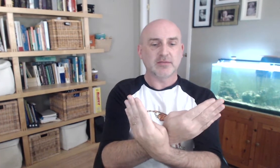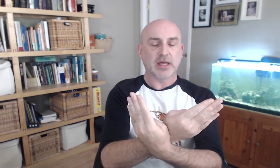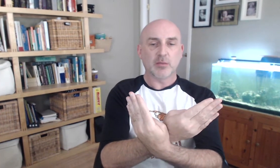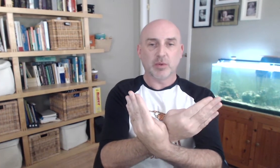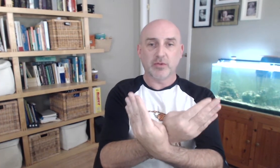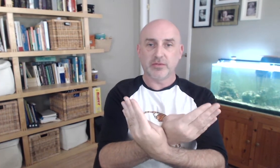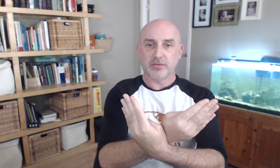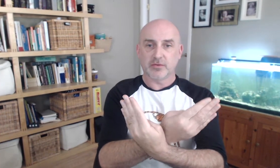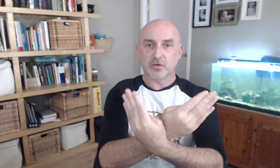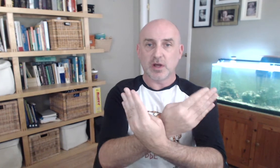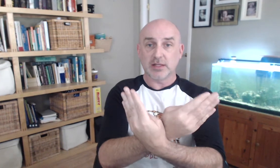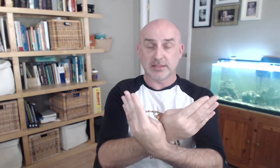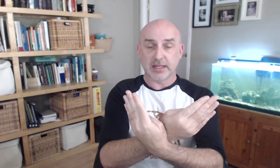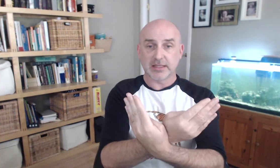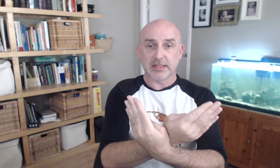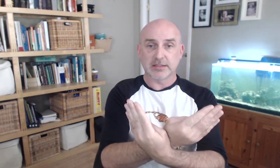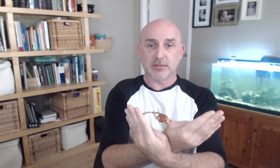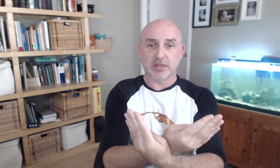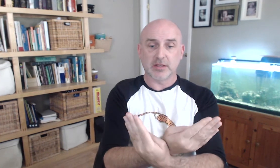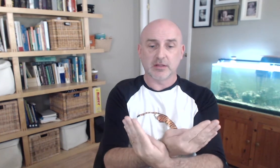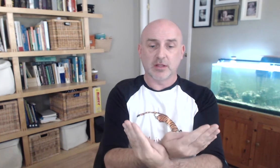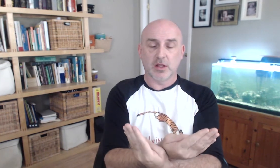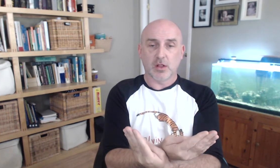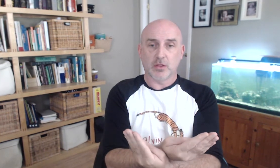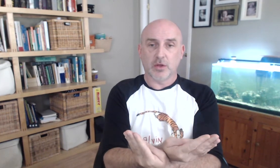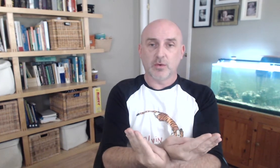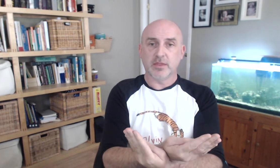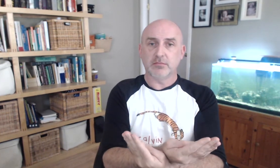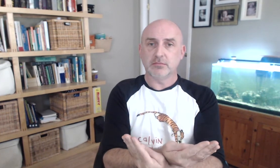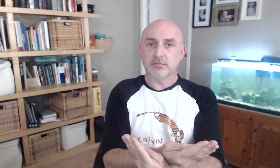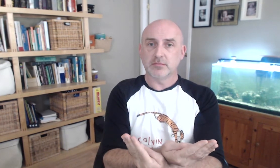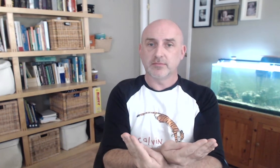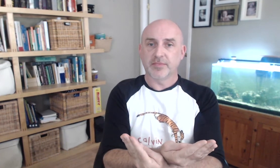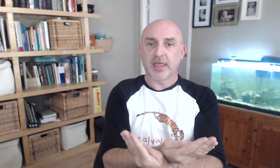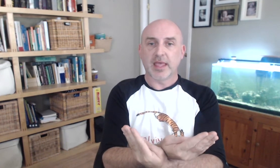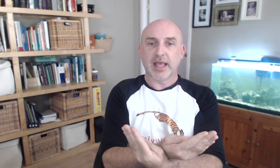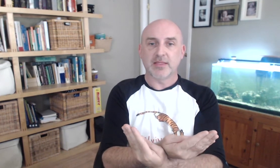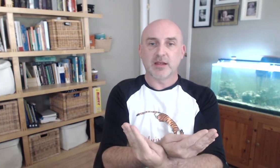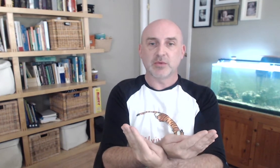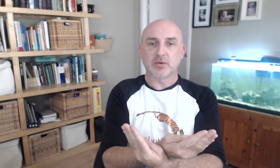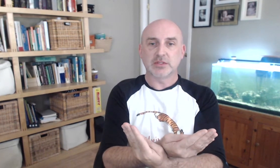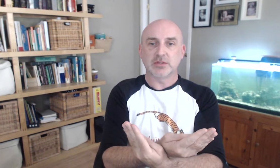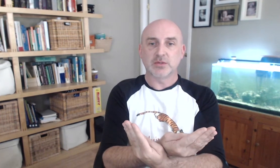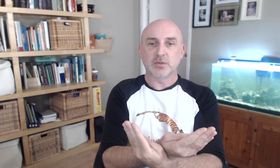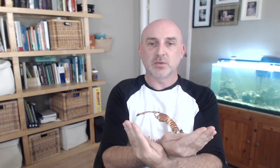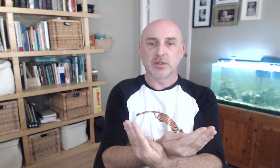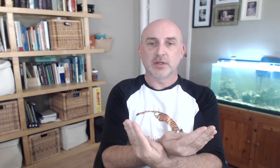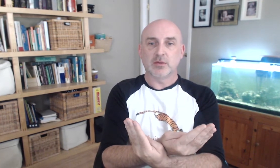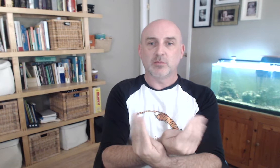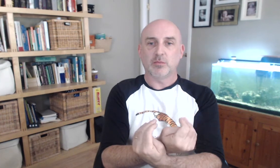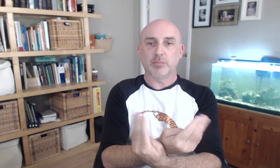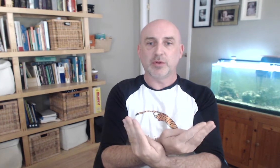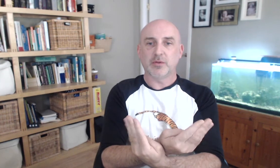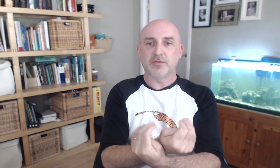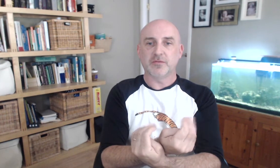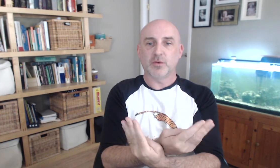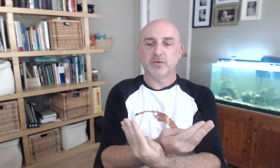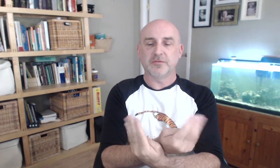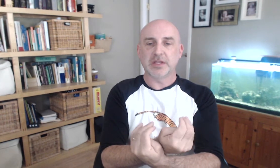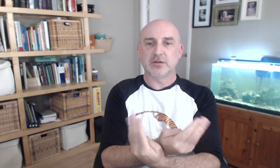got them both crossed like this, I'm going to lower them, and then I'm going to pull the four fingers